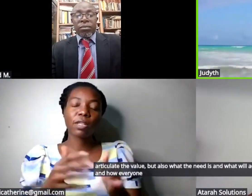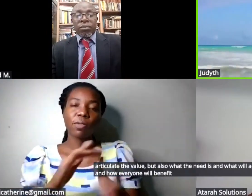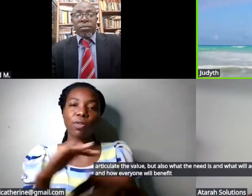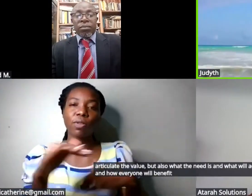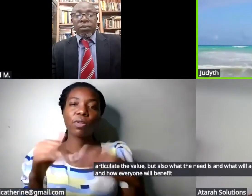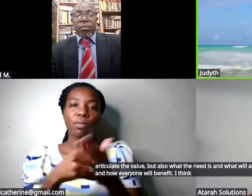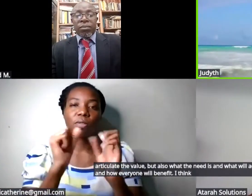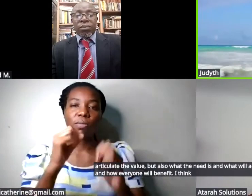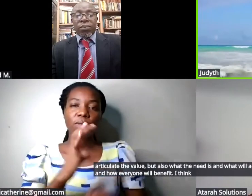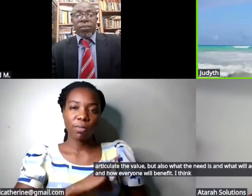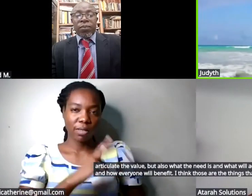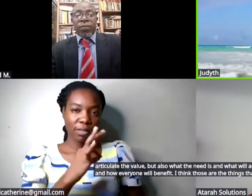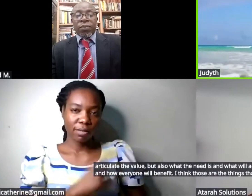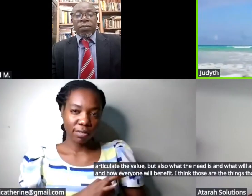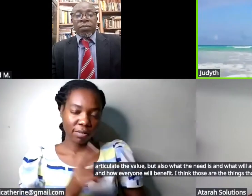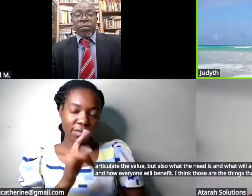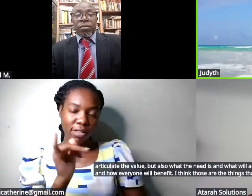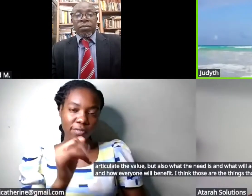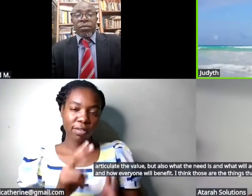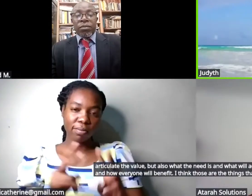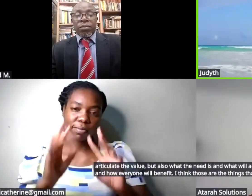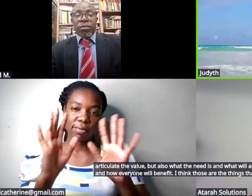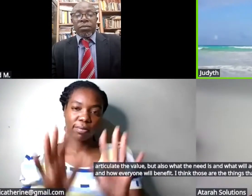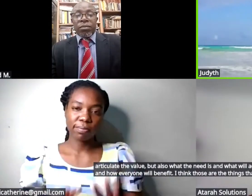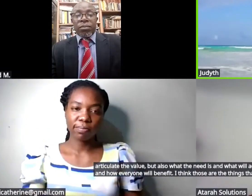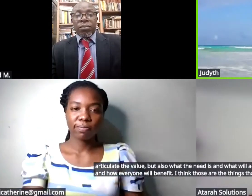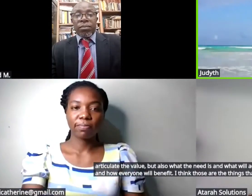those are the things that are crucial. Yeah.